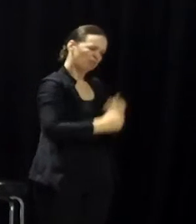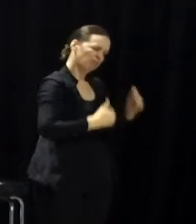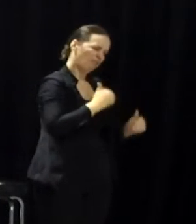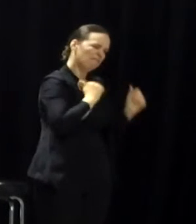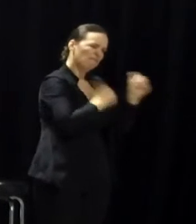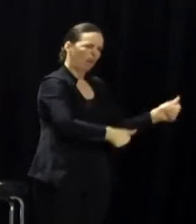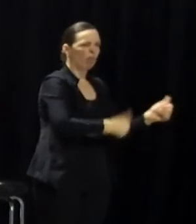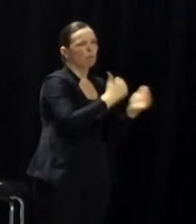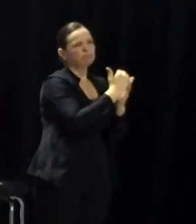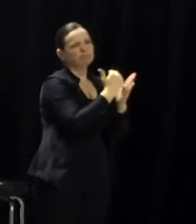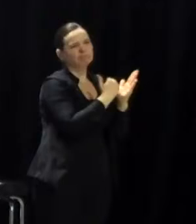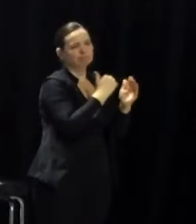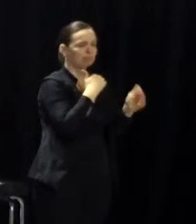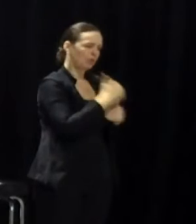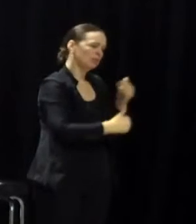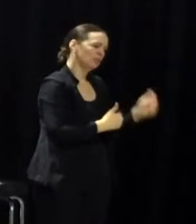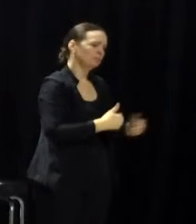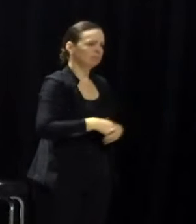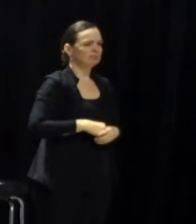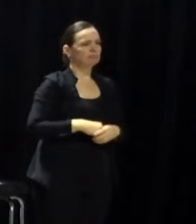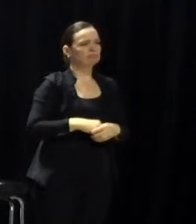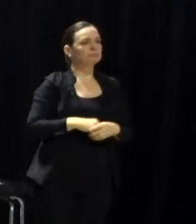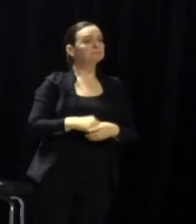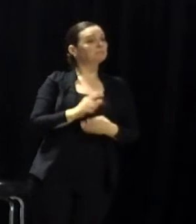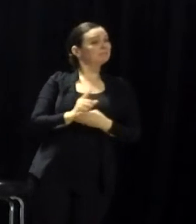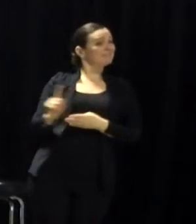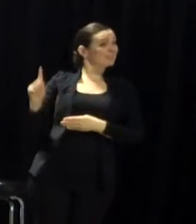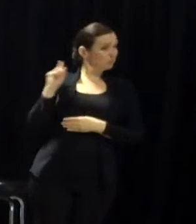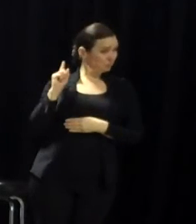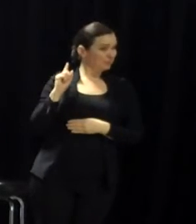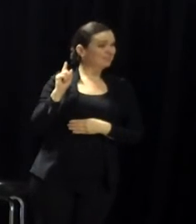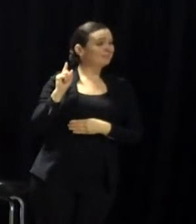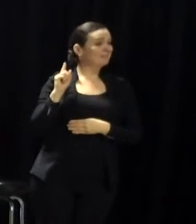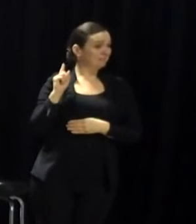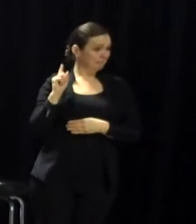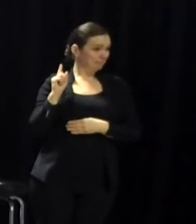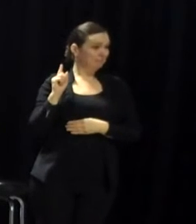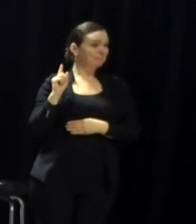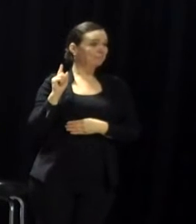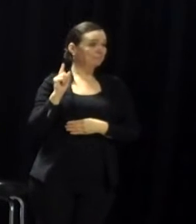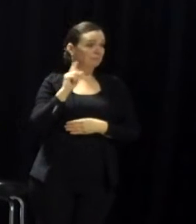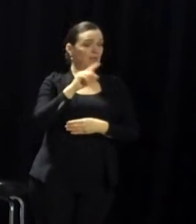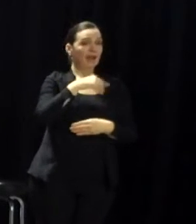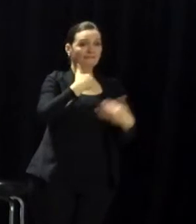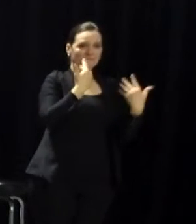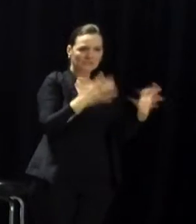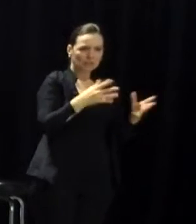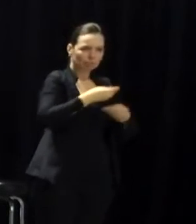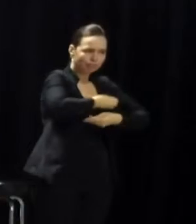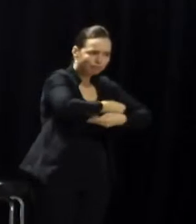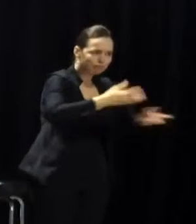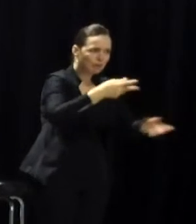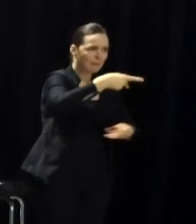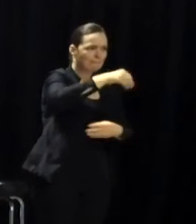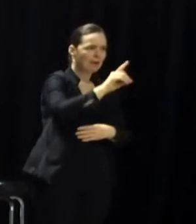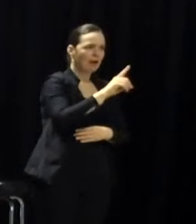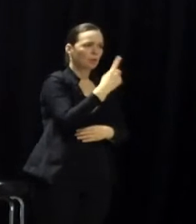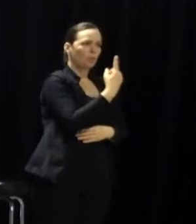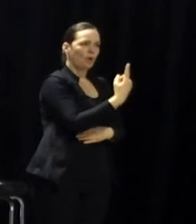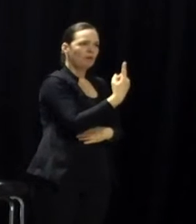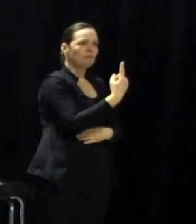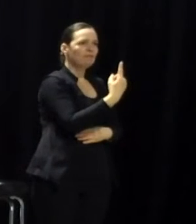we vaccinated in our pod over 1,100 residents. This week we will vaccinate thousands of